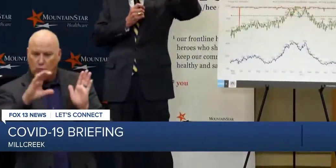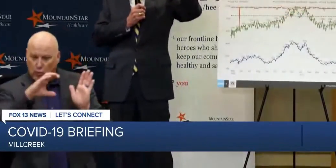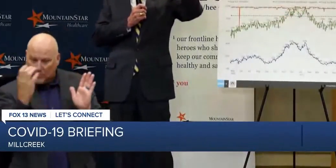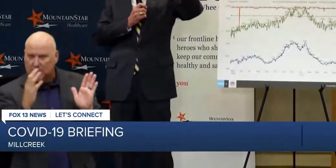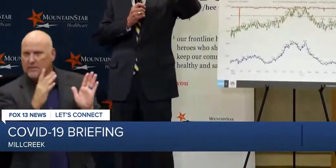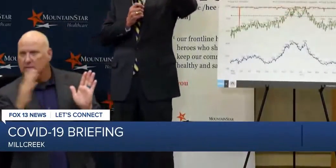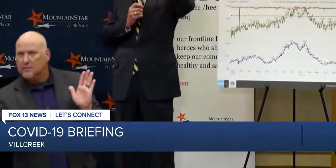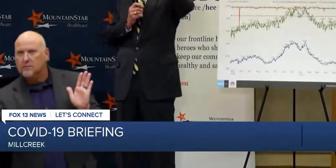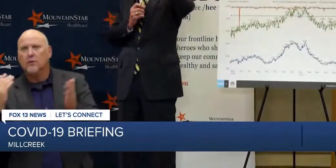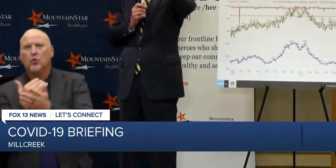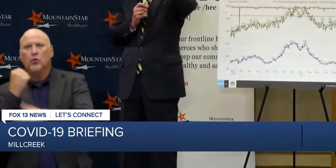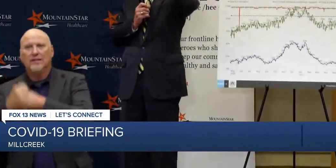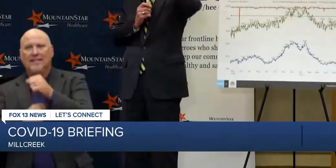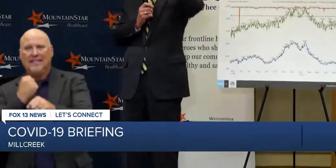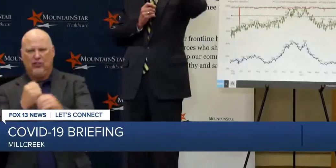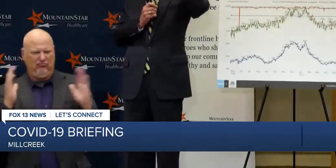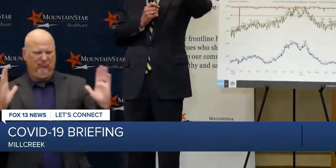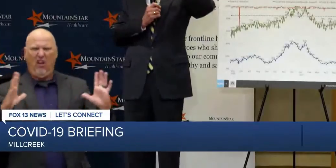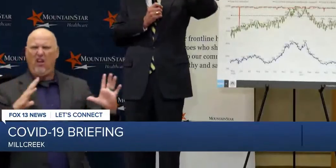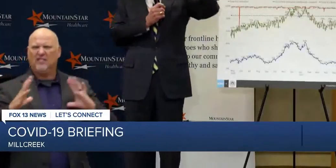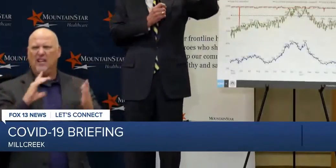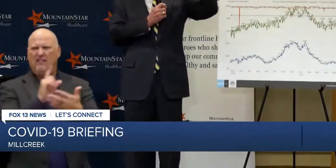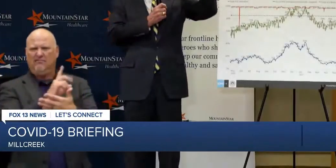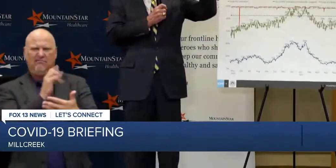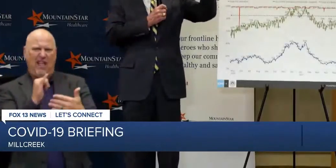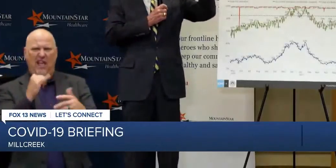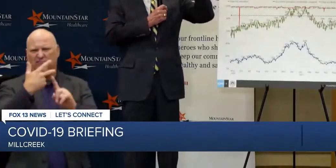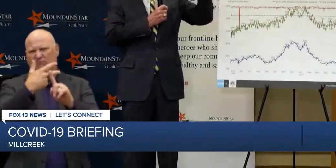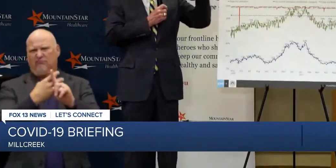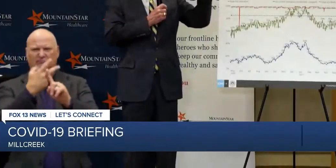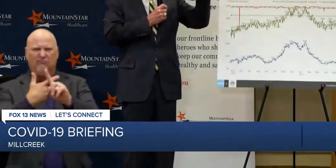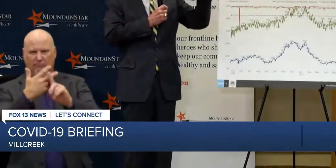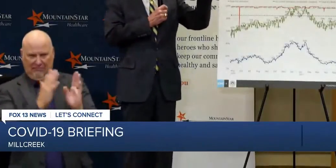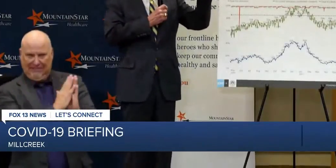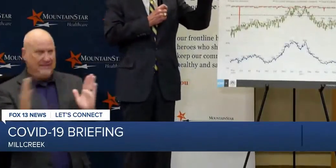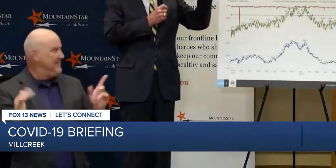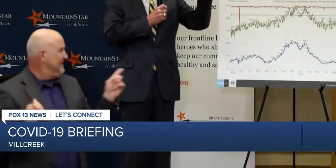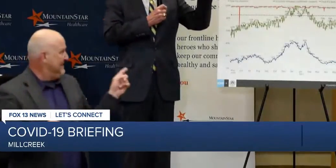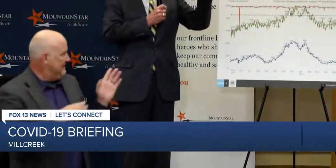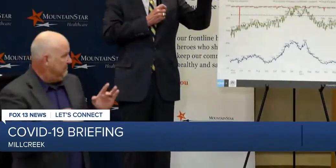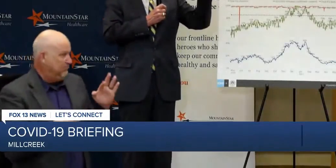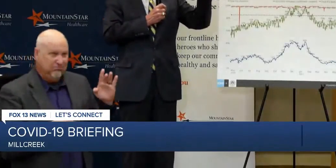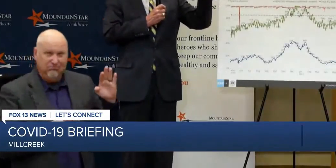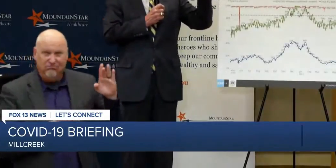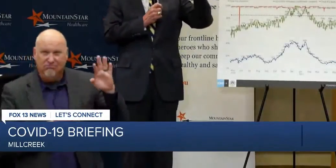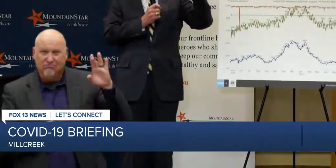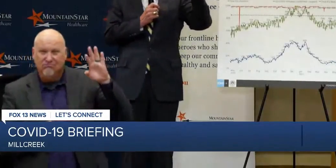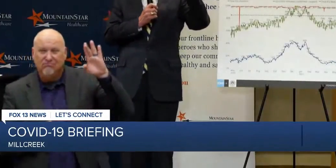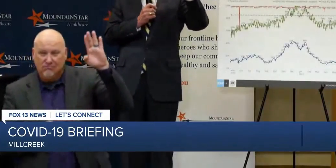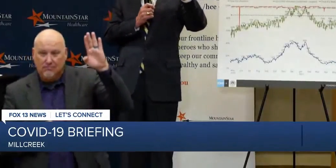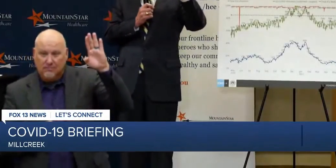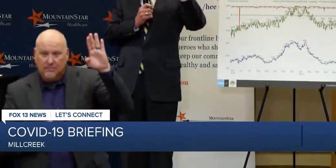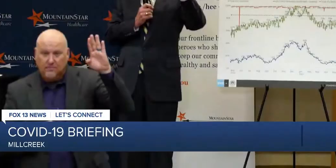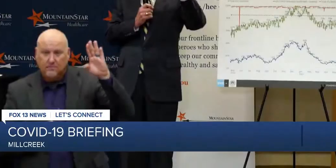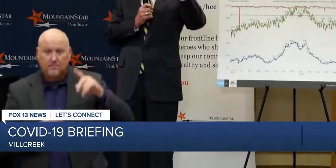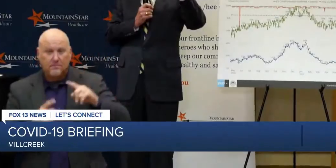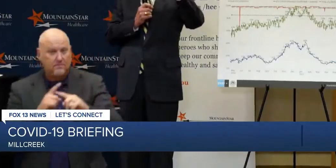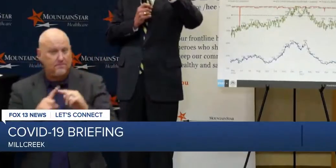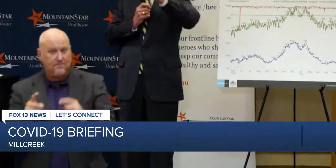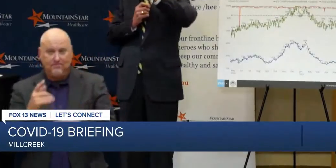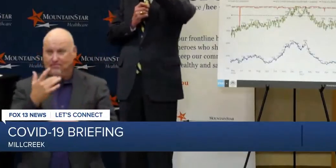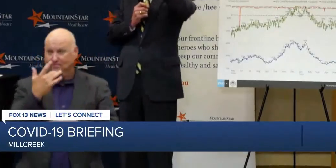were at the top of the dam, if you will. The spillway was right there. Miraculously, I think